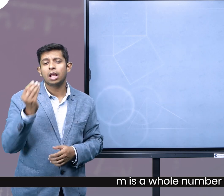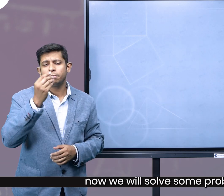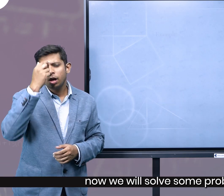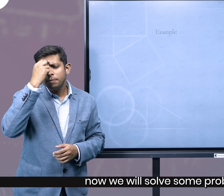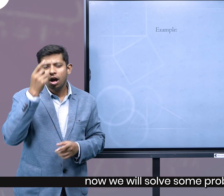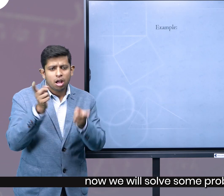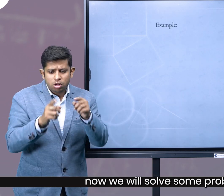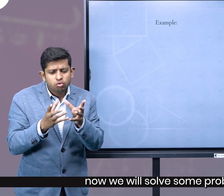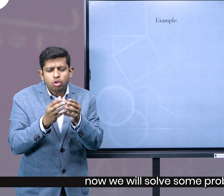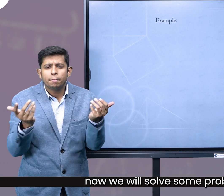Now we will solve some problems.